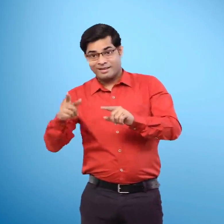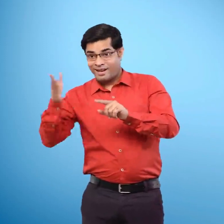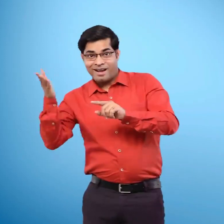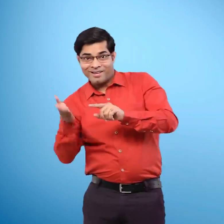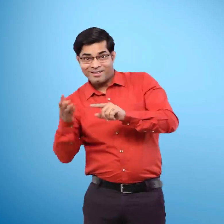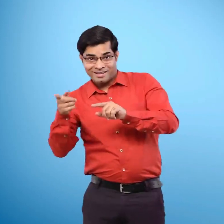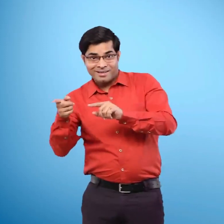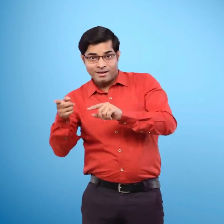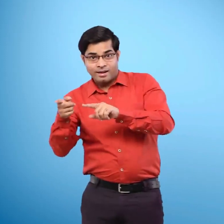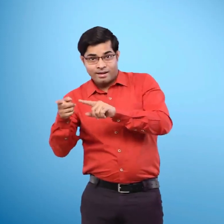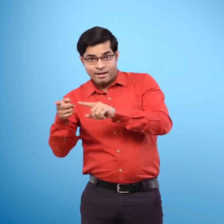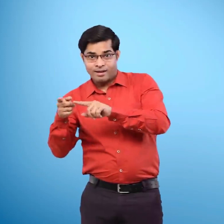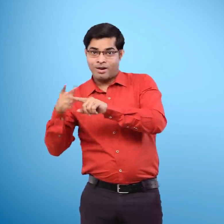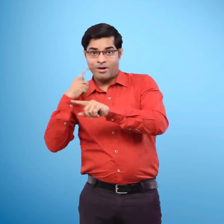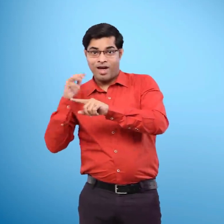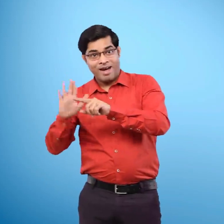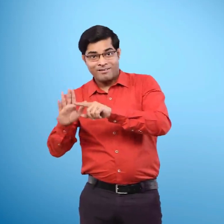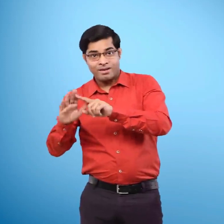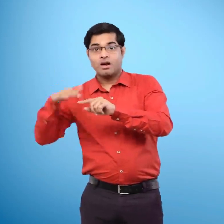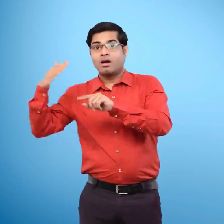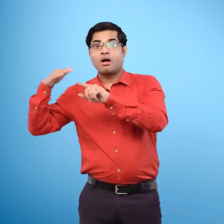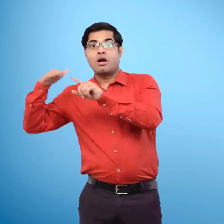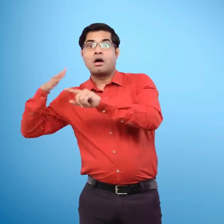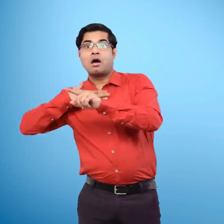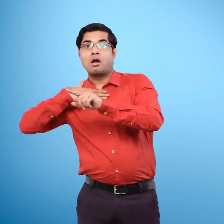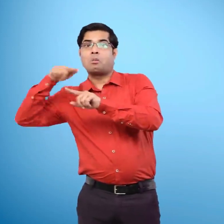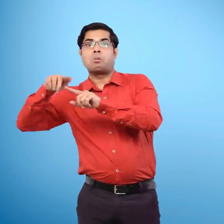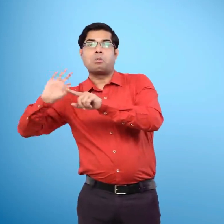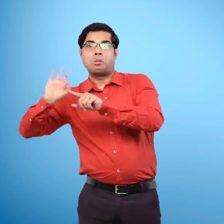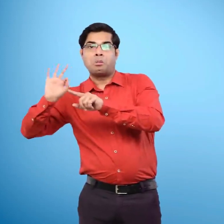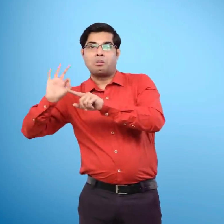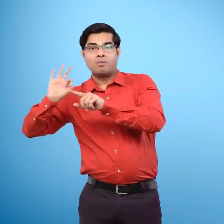After this, there are 4 blank boxes.